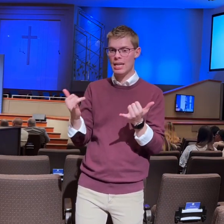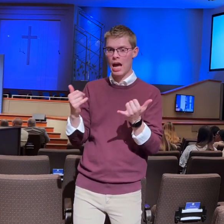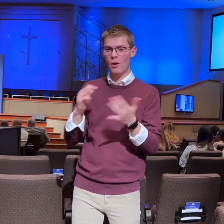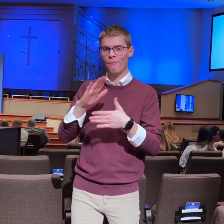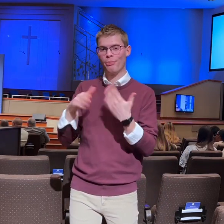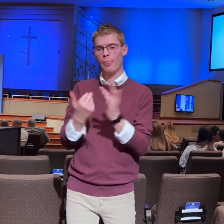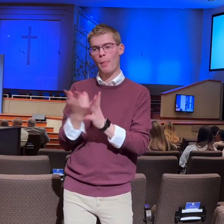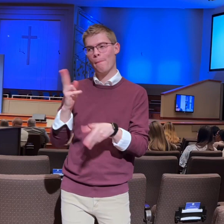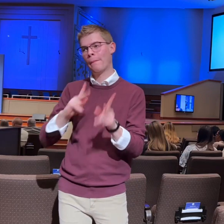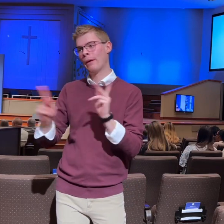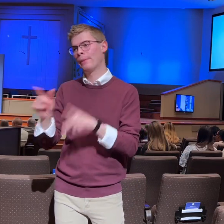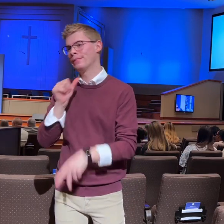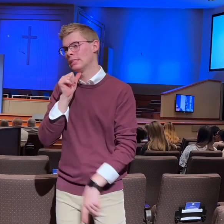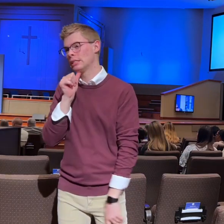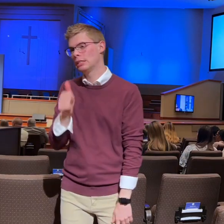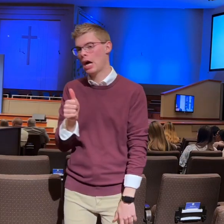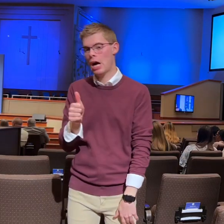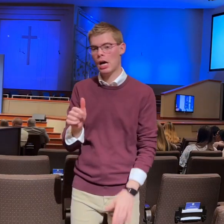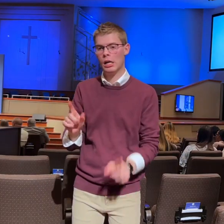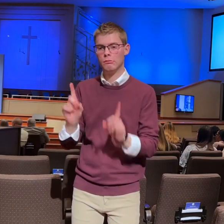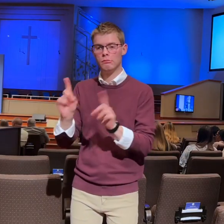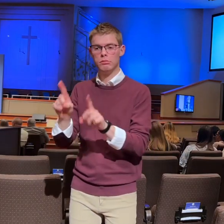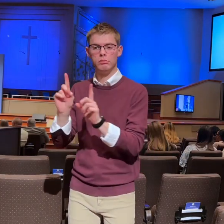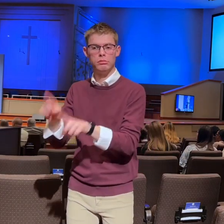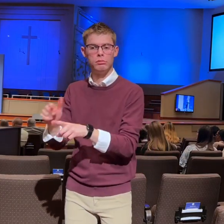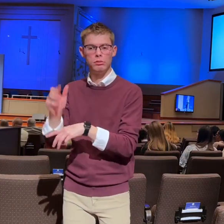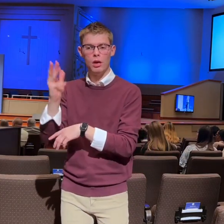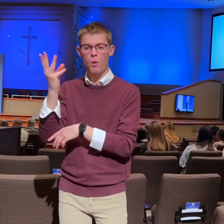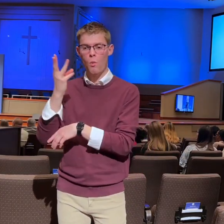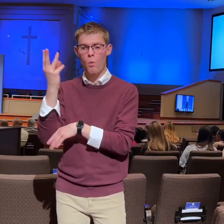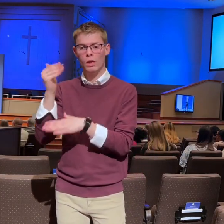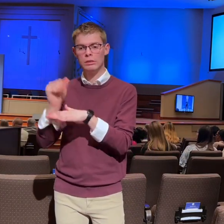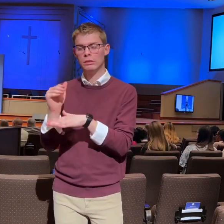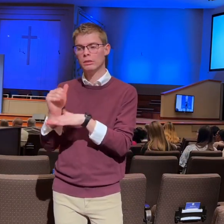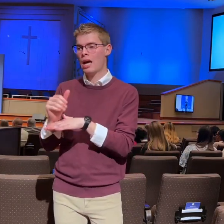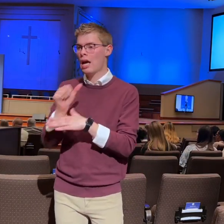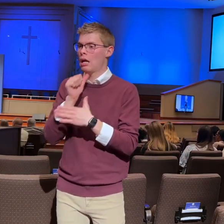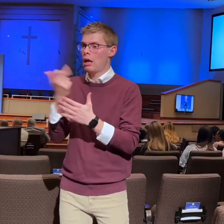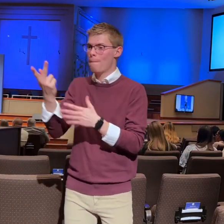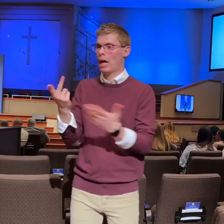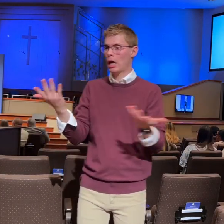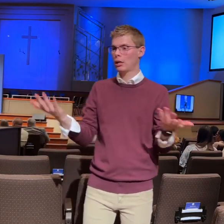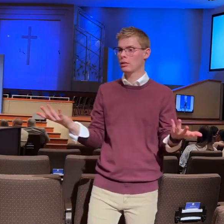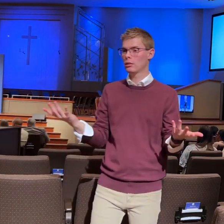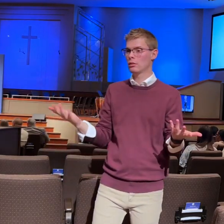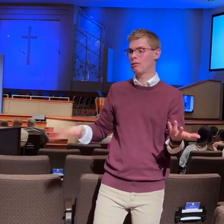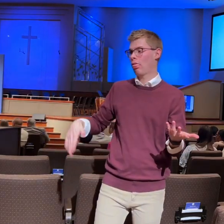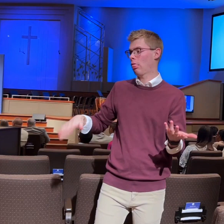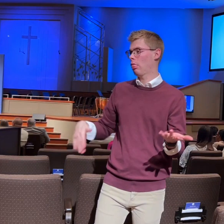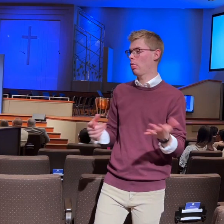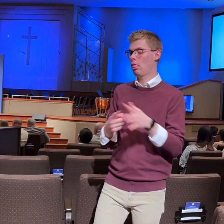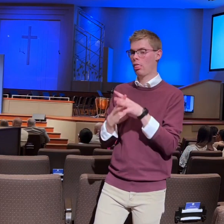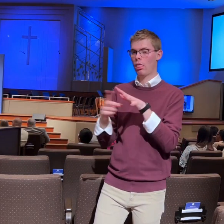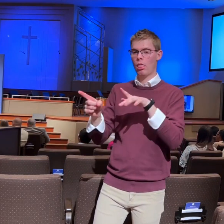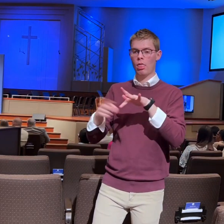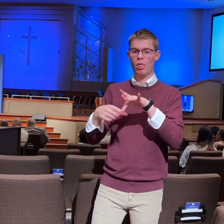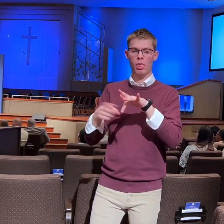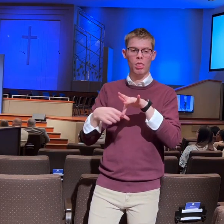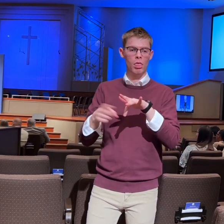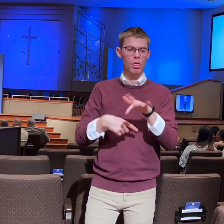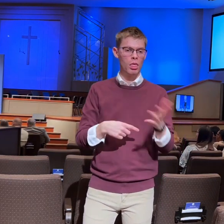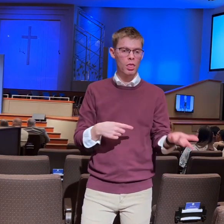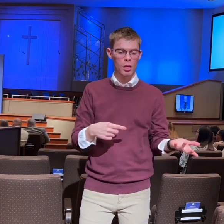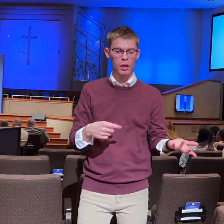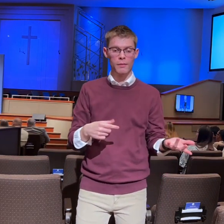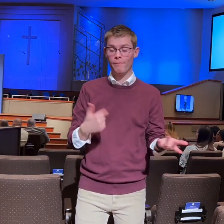been back. I love them. Some of them might be watching on live stream right now. That's wonderful. But I want to tell you what I believe firmly. I believe in